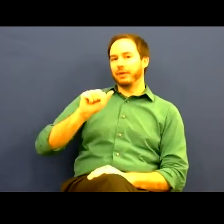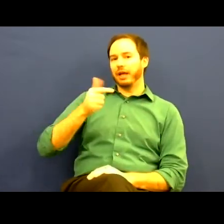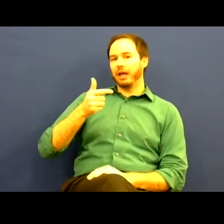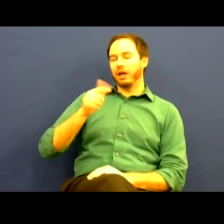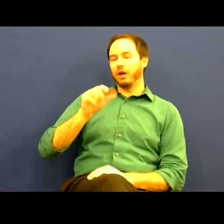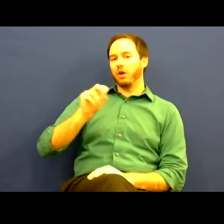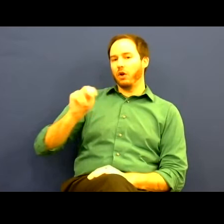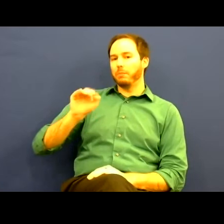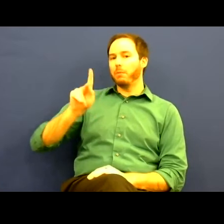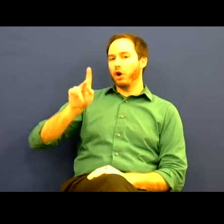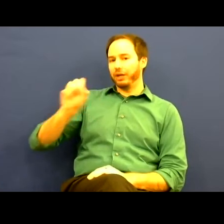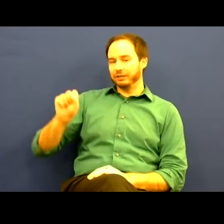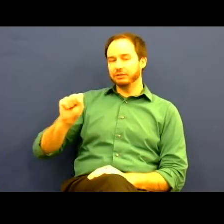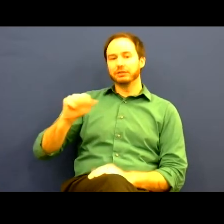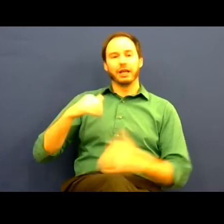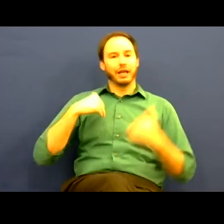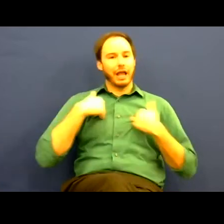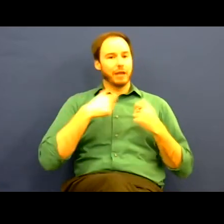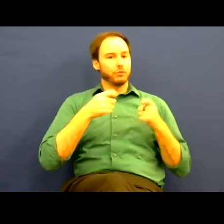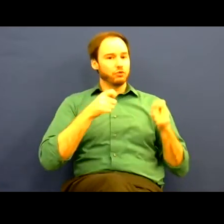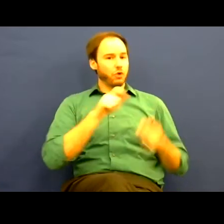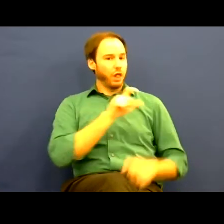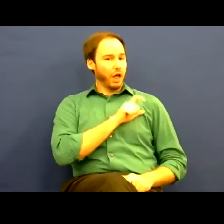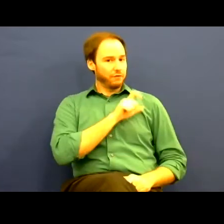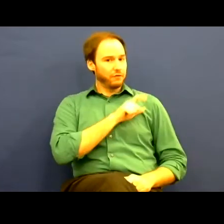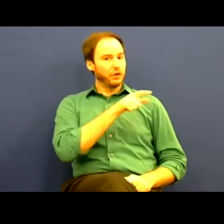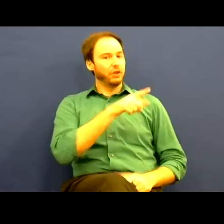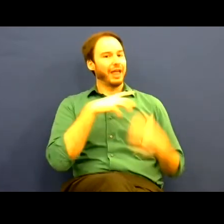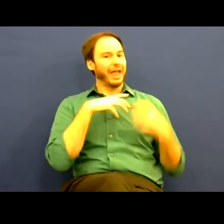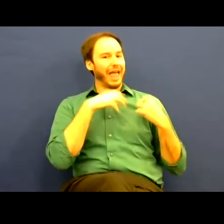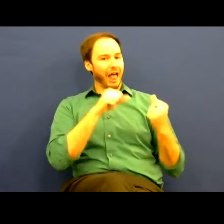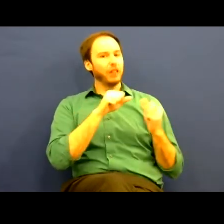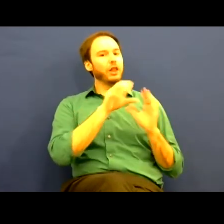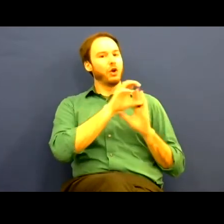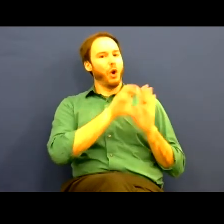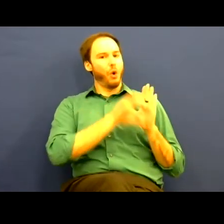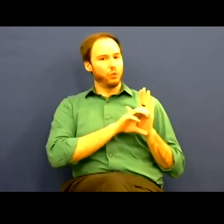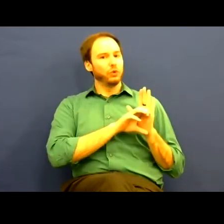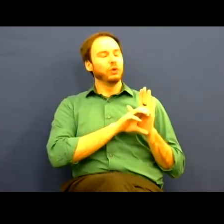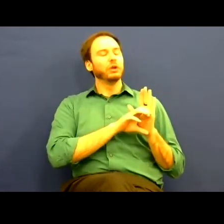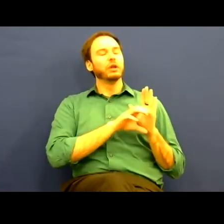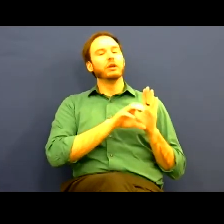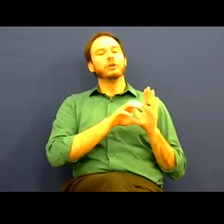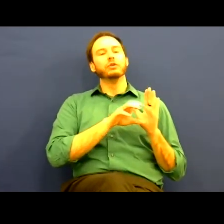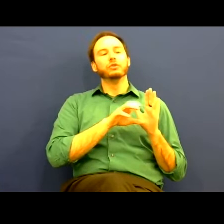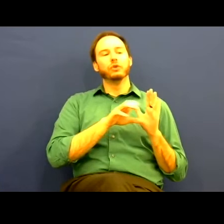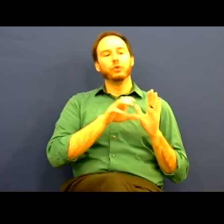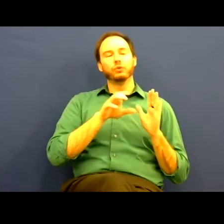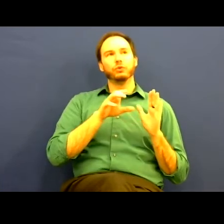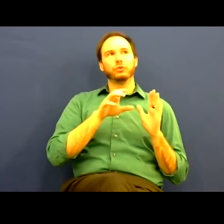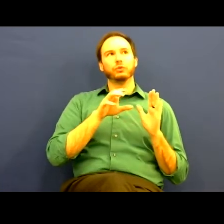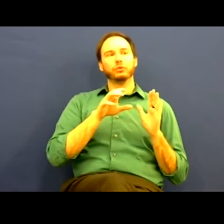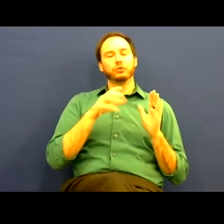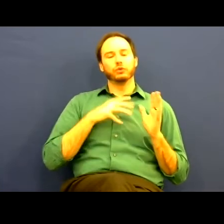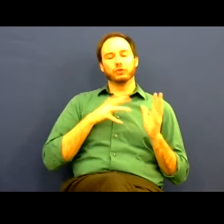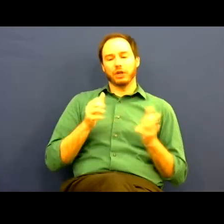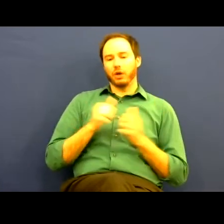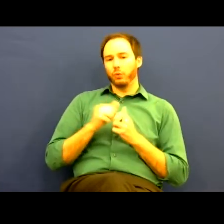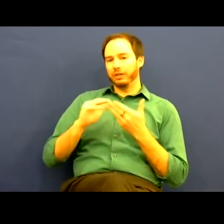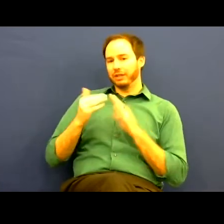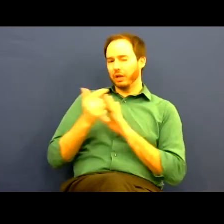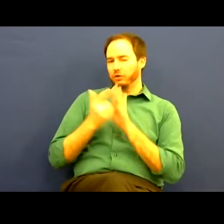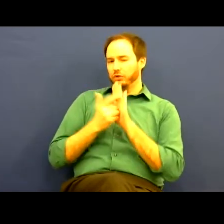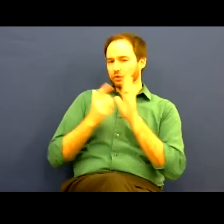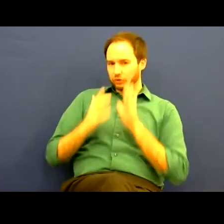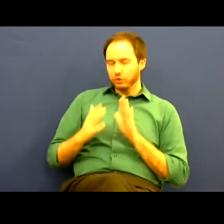Markets. Animal control officer is actually through health code. So in talking with the town attorney, we made